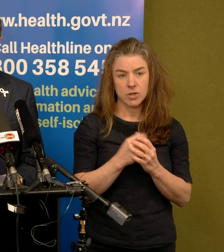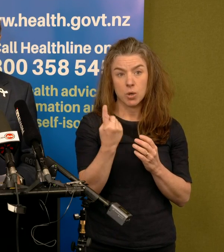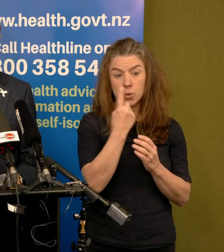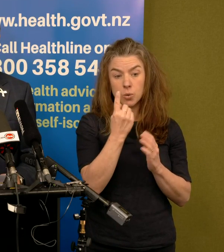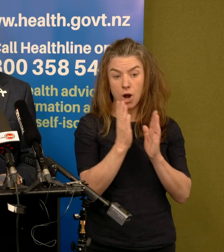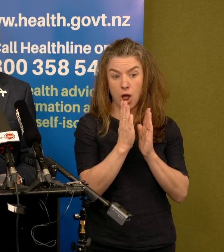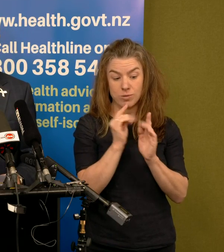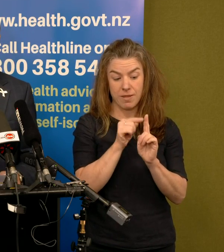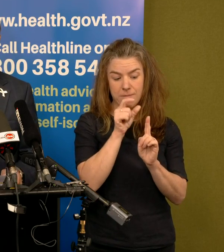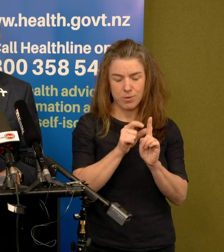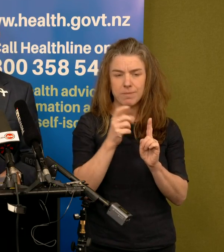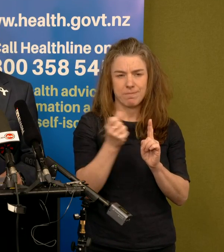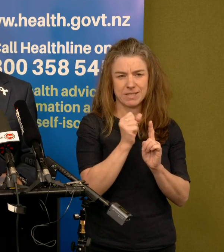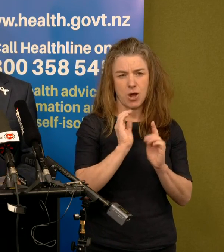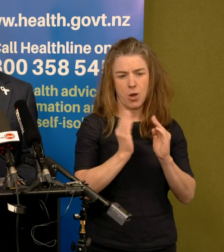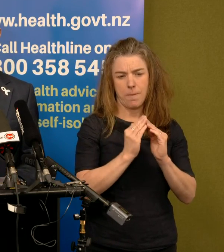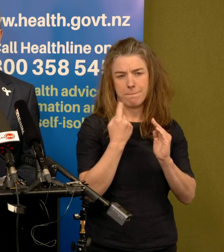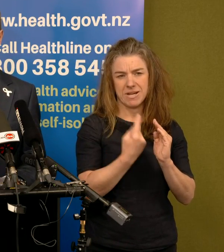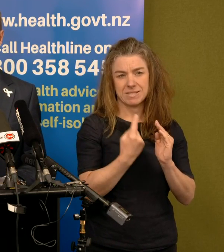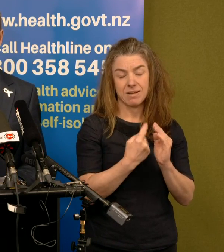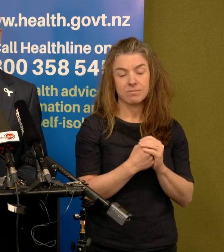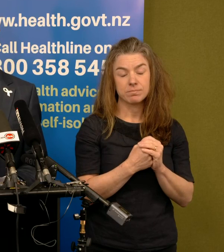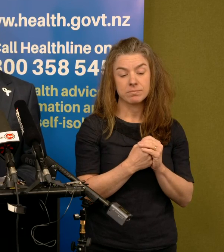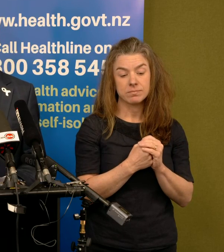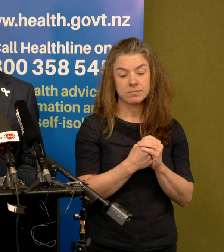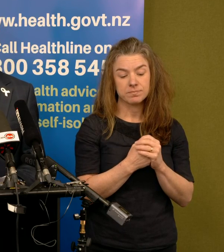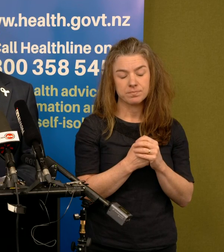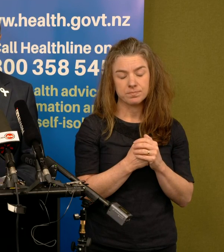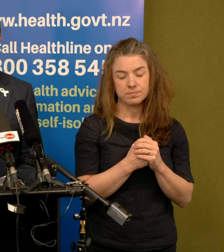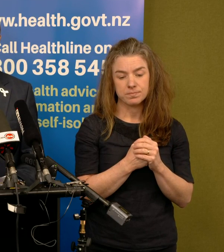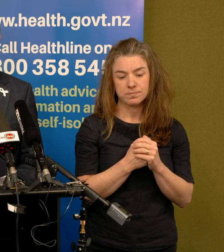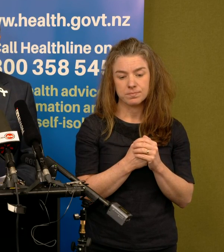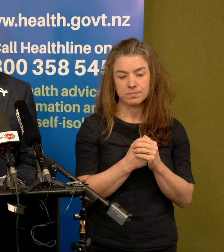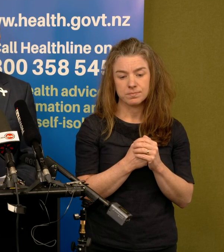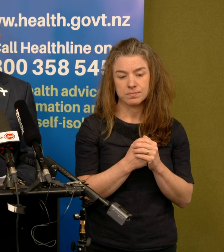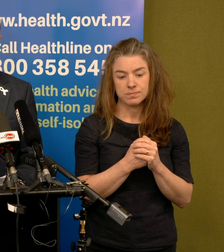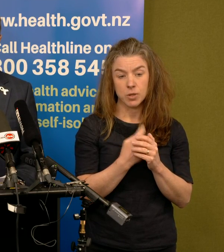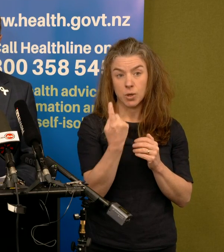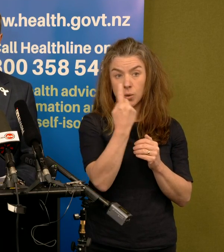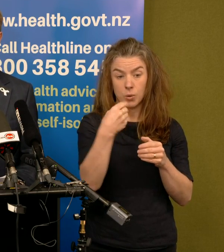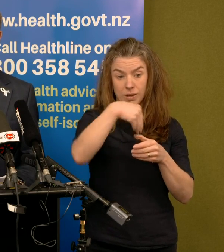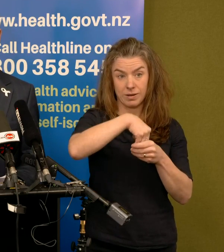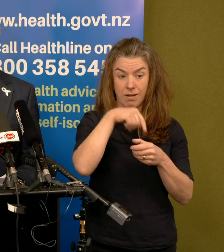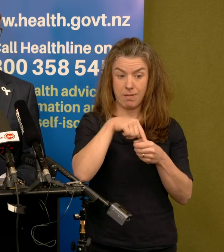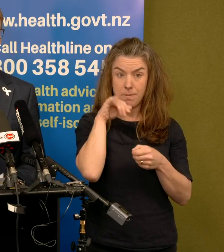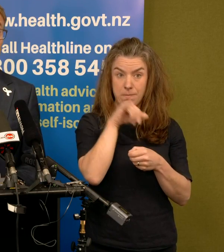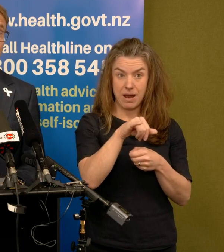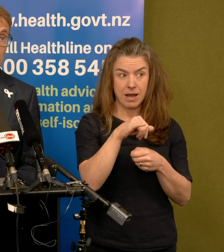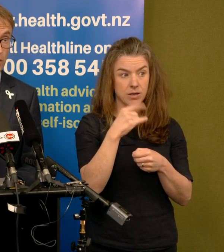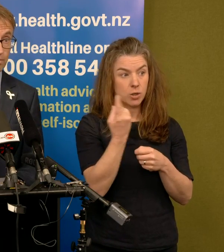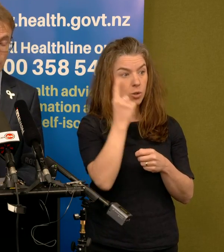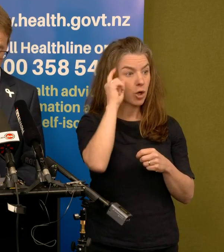into self-isolation. Of course, anyone on the flight, now that we've said what the flight number is and who is concerned or would